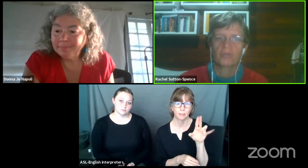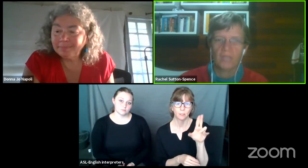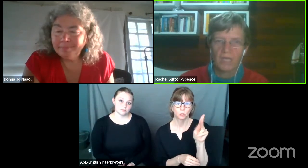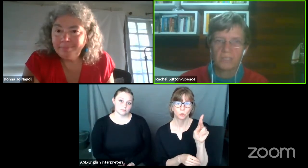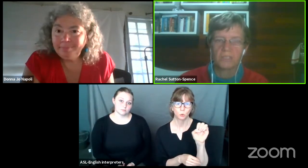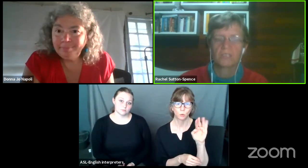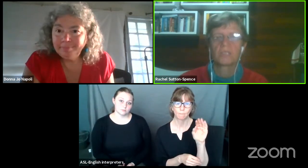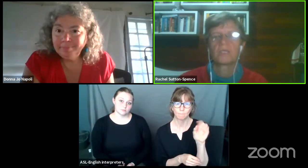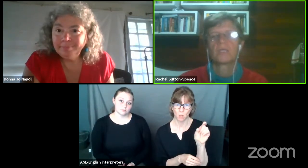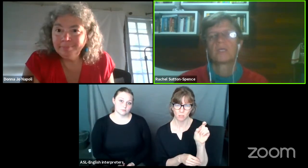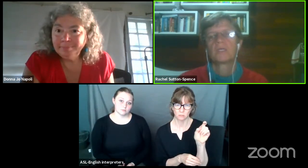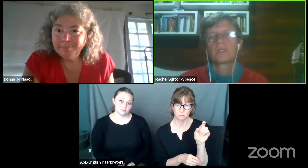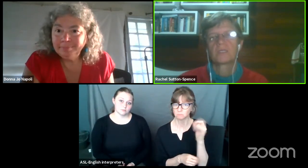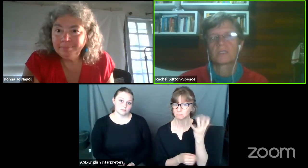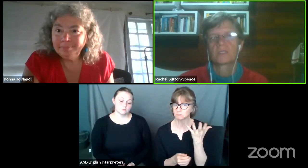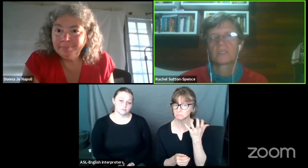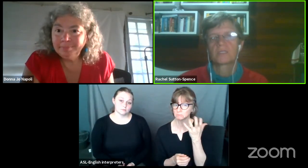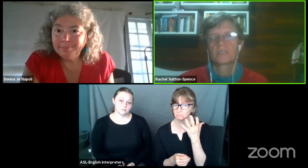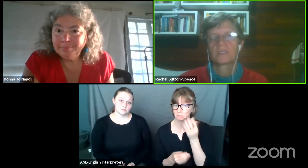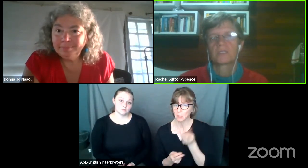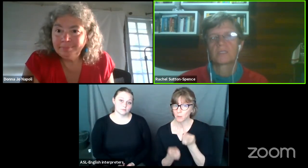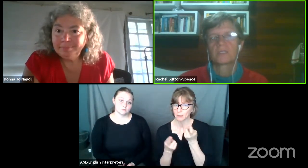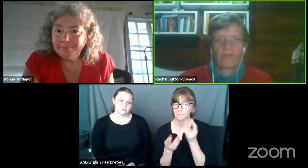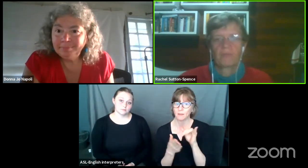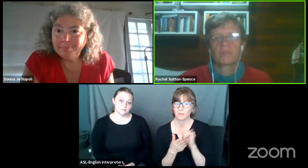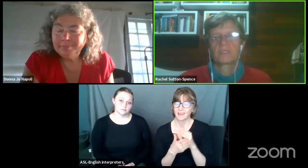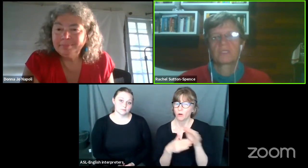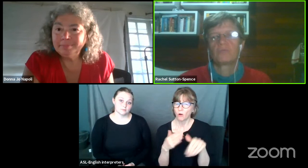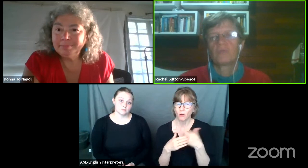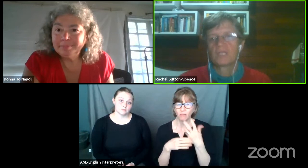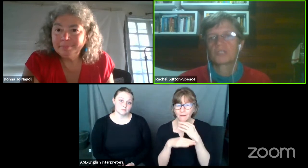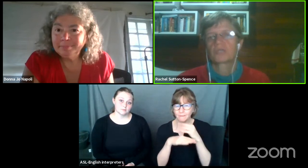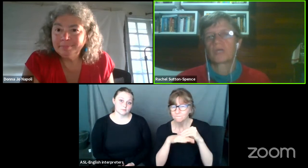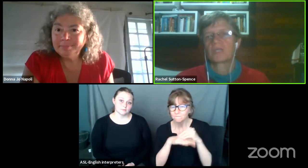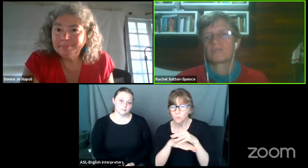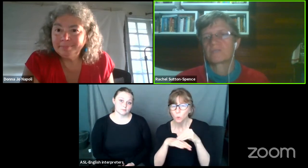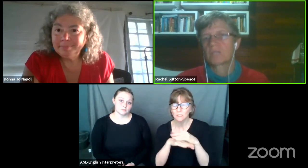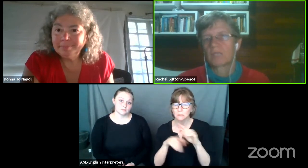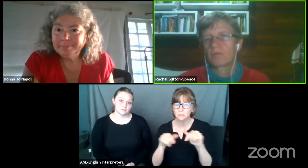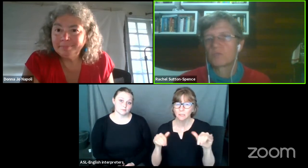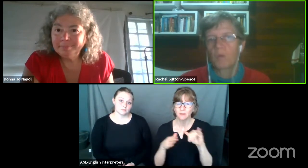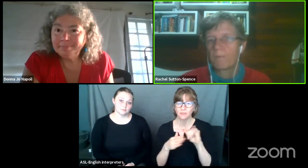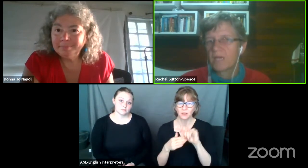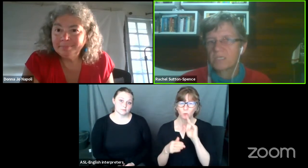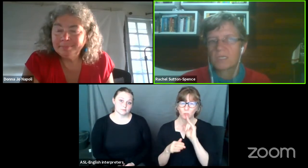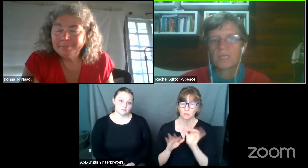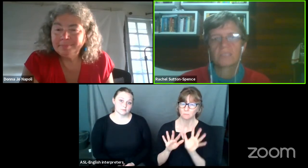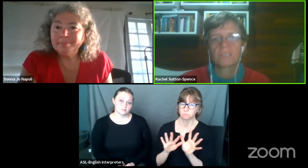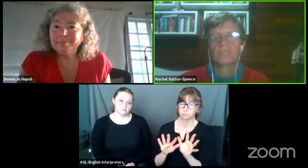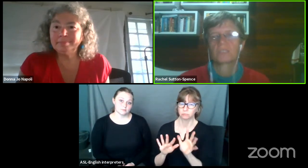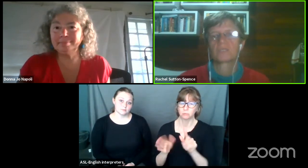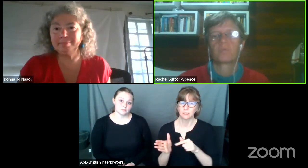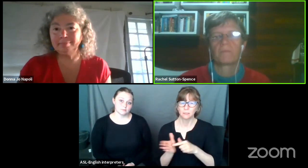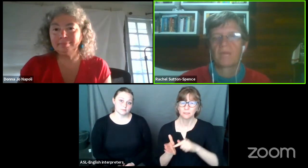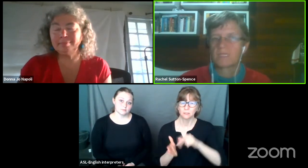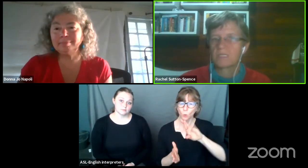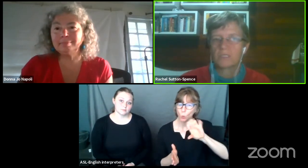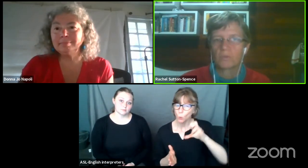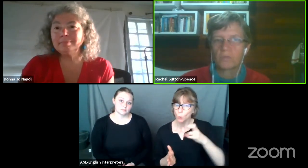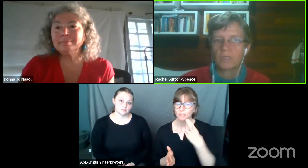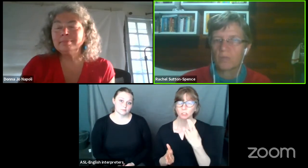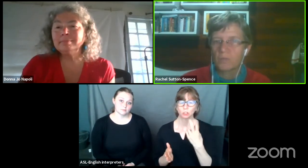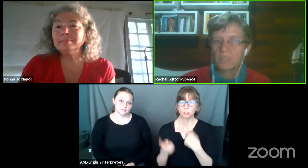to create this fabulously rich creative sign language, what makes an artist, what